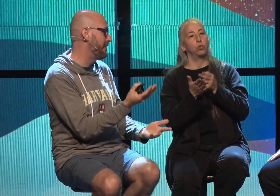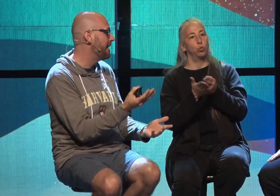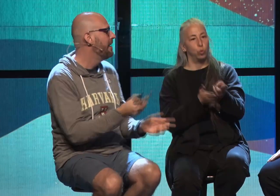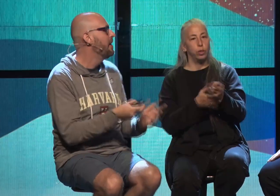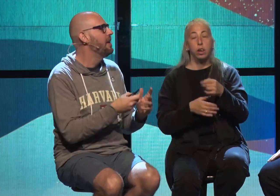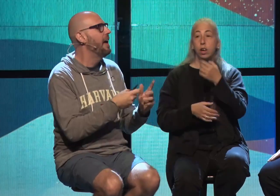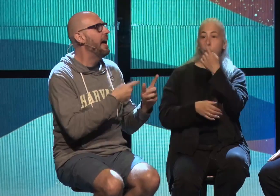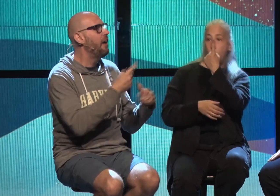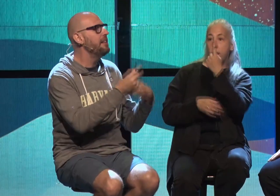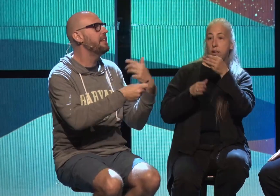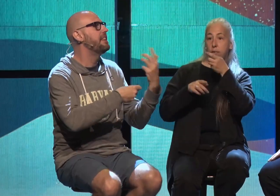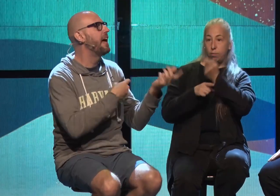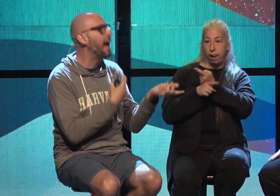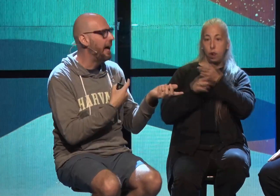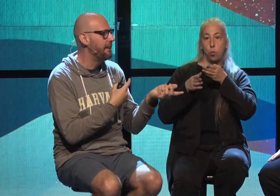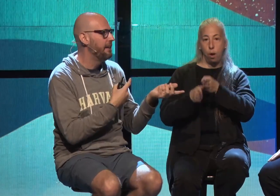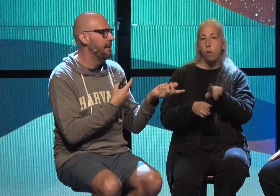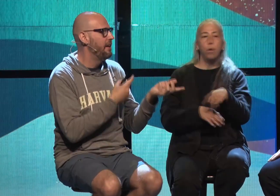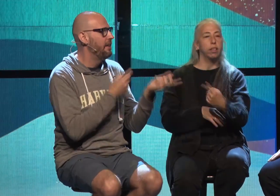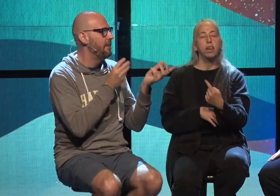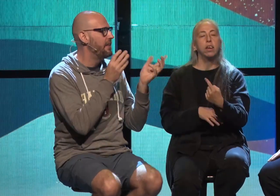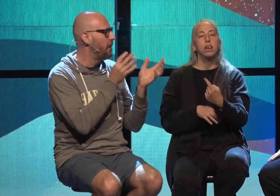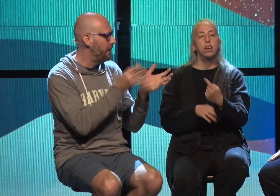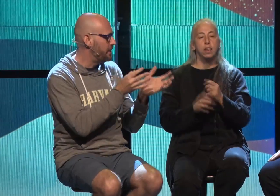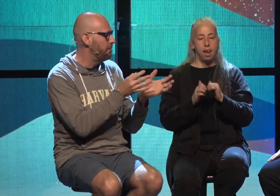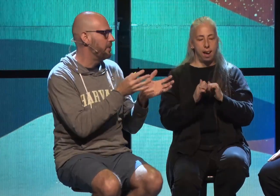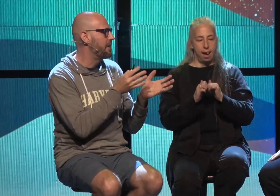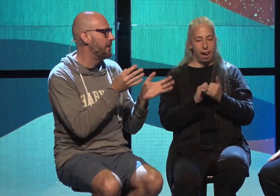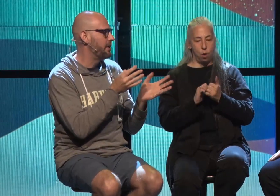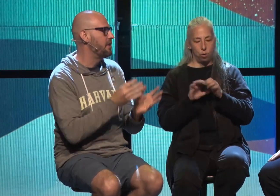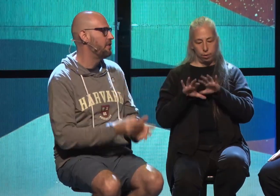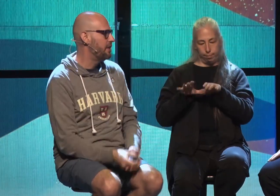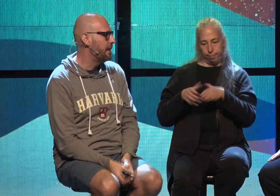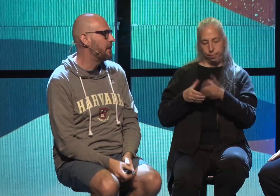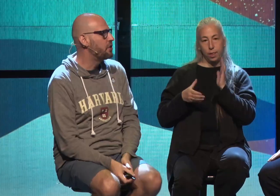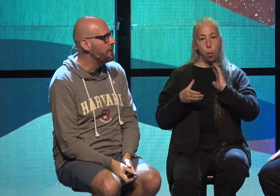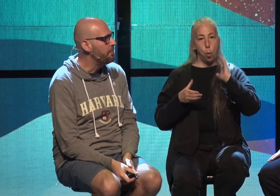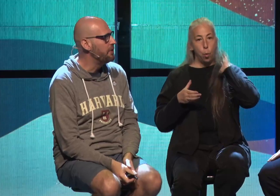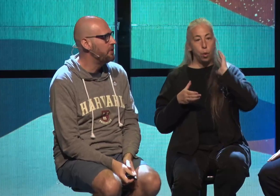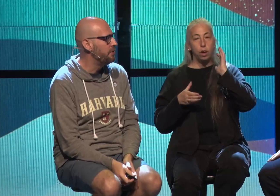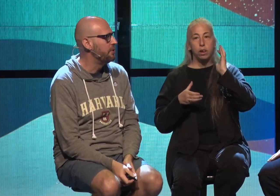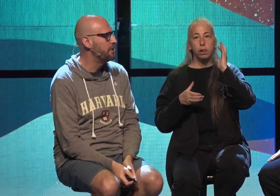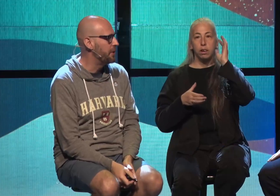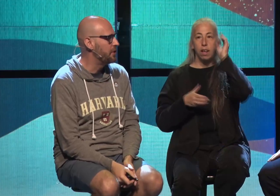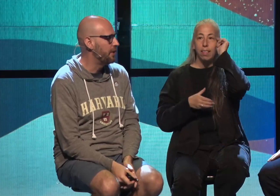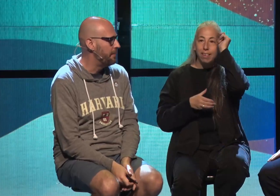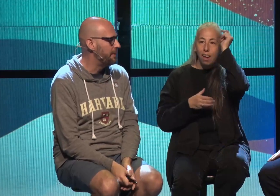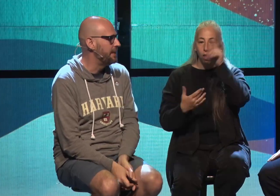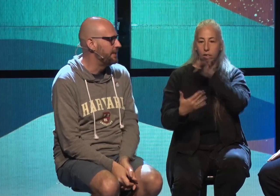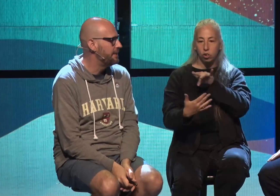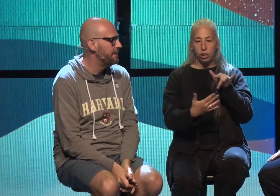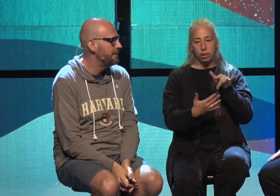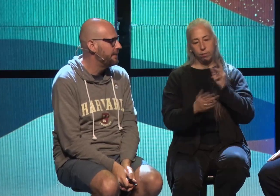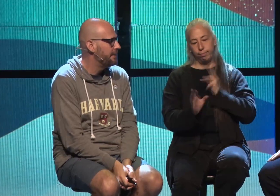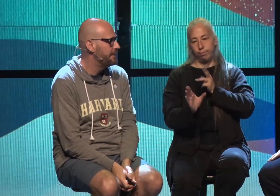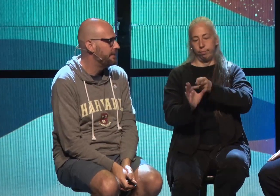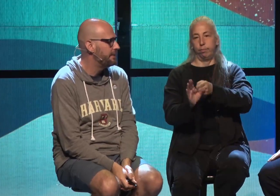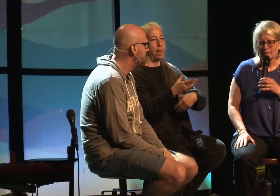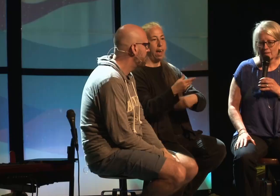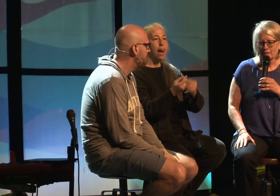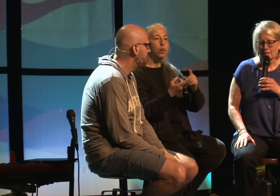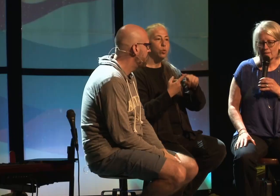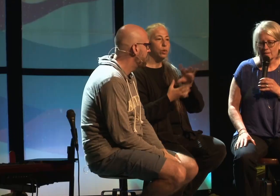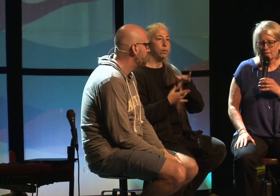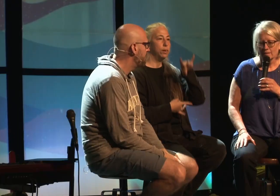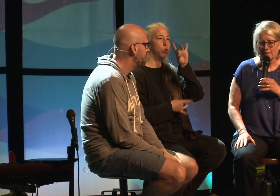right way, right? Mm-hmm. How does that theology in particular, do you think, contribute to spiritual emptiness?